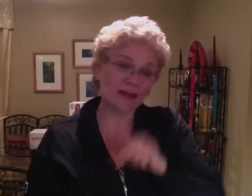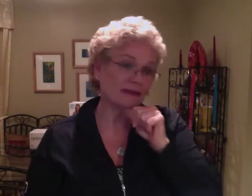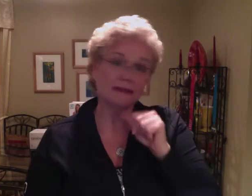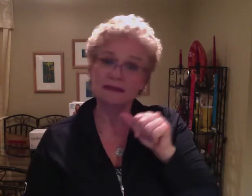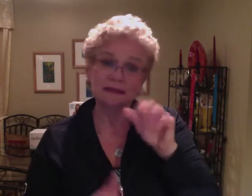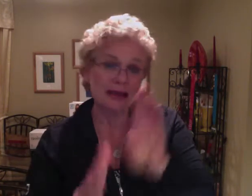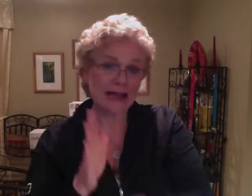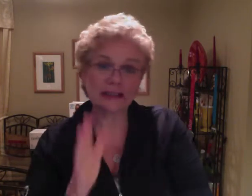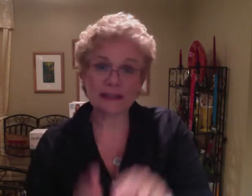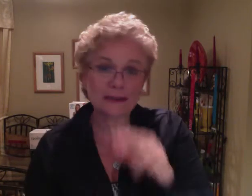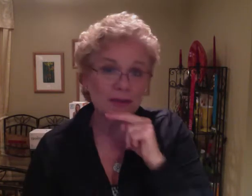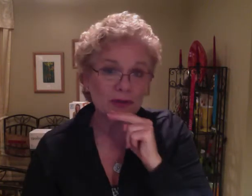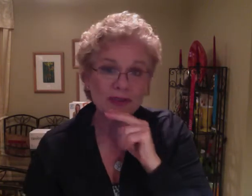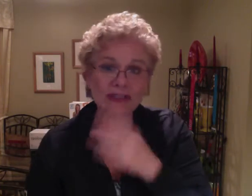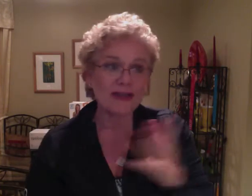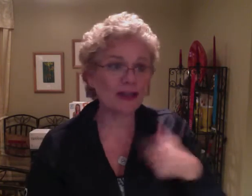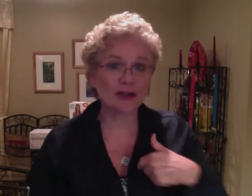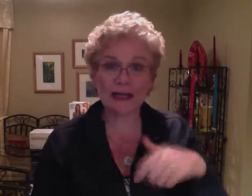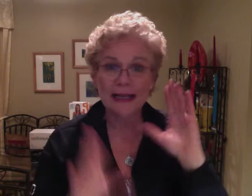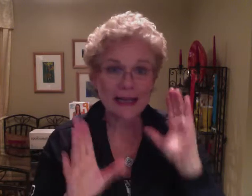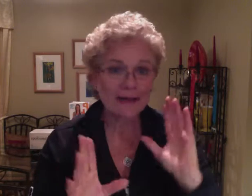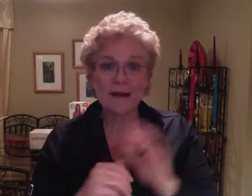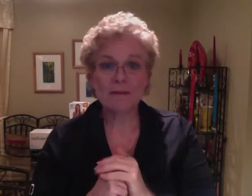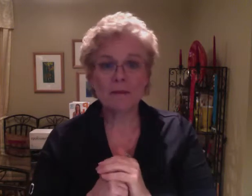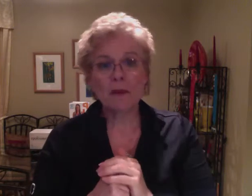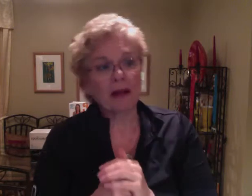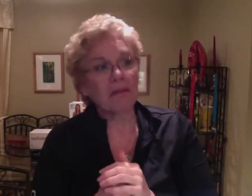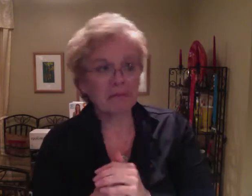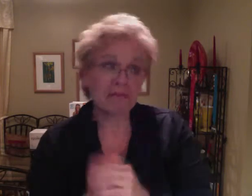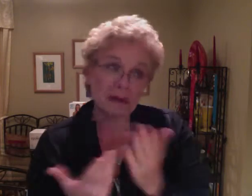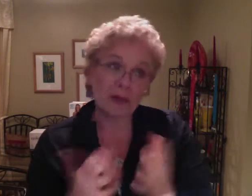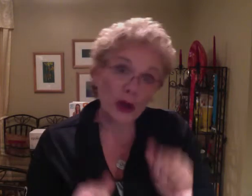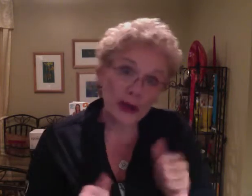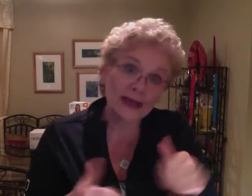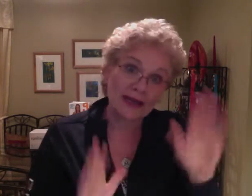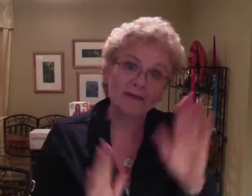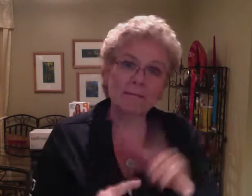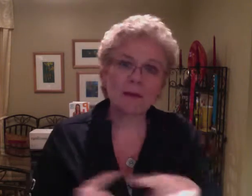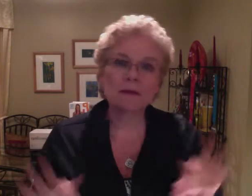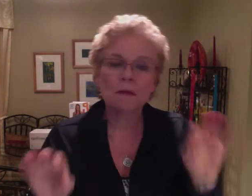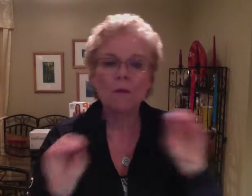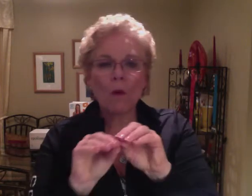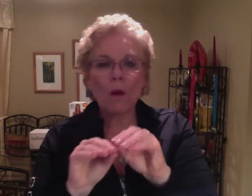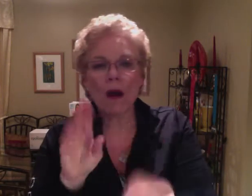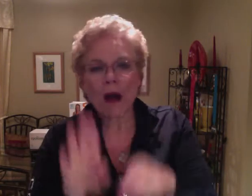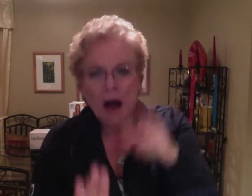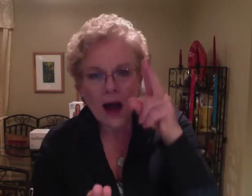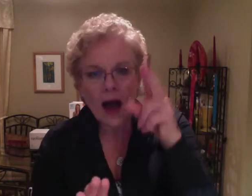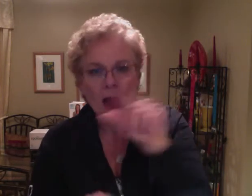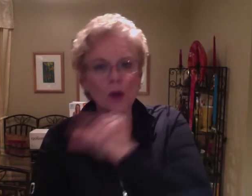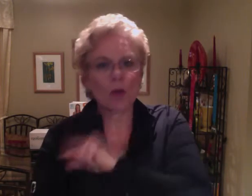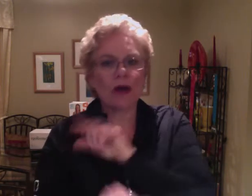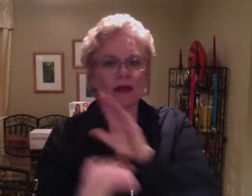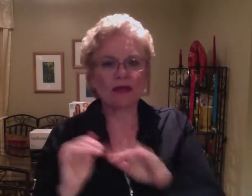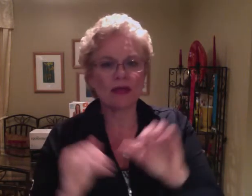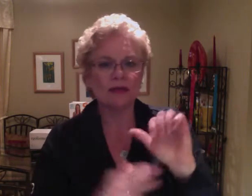going to, kind of give up. Well, I mean, I guess they could give up, but it's so much more high quality than the $10 video you got from